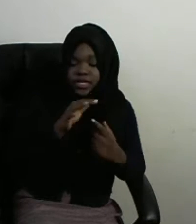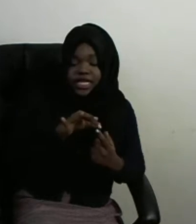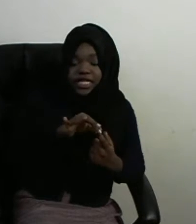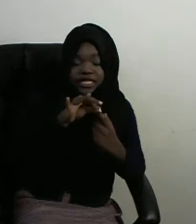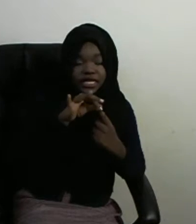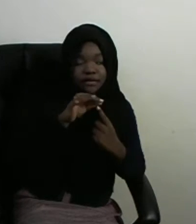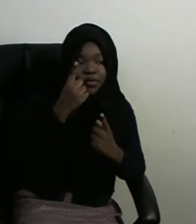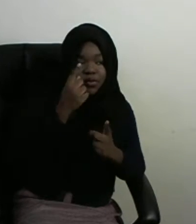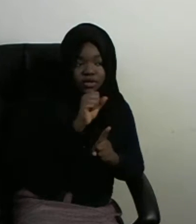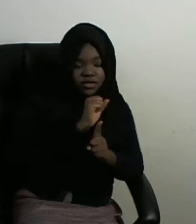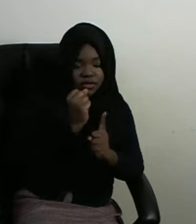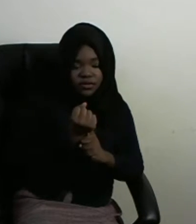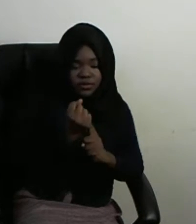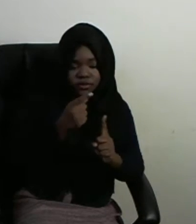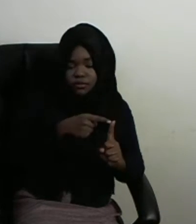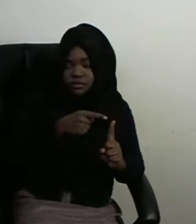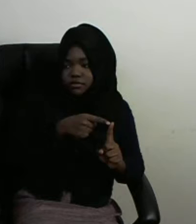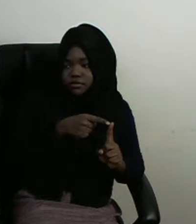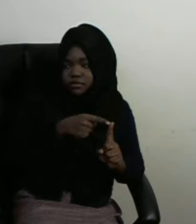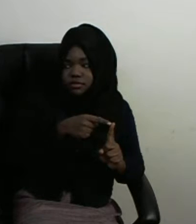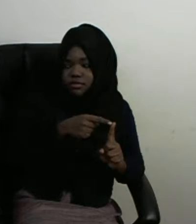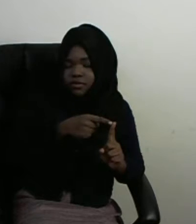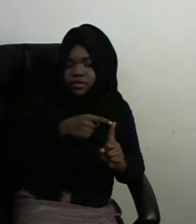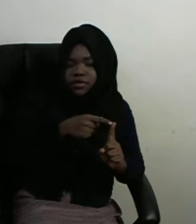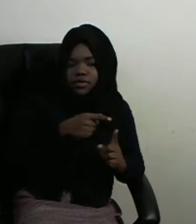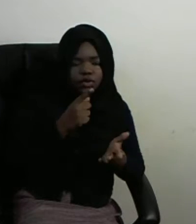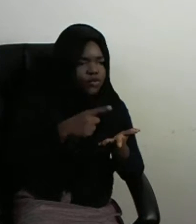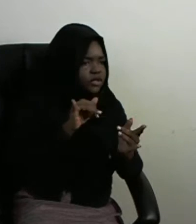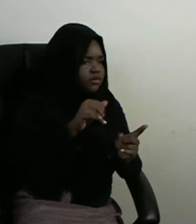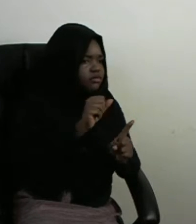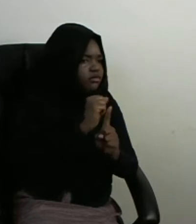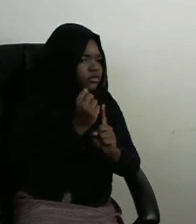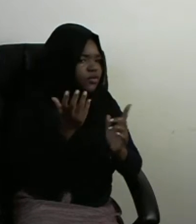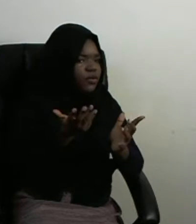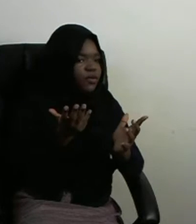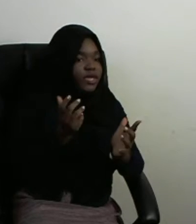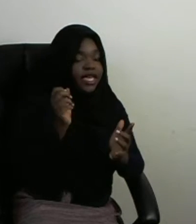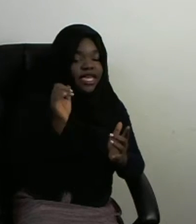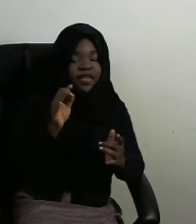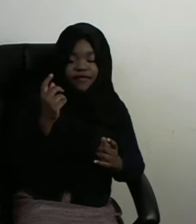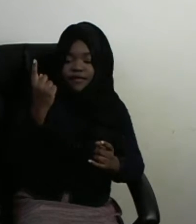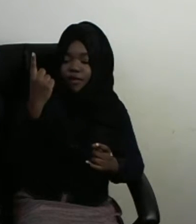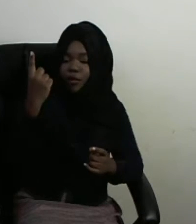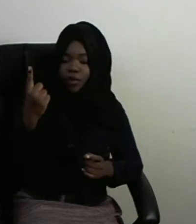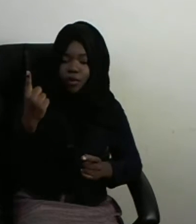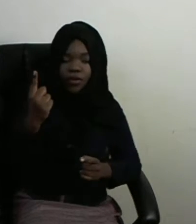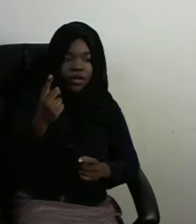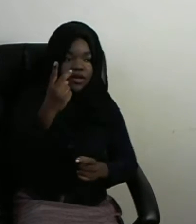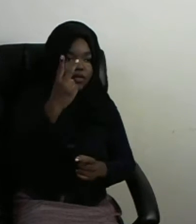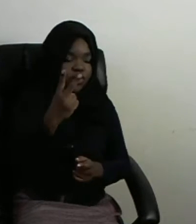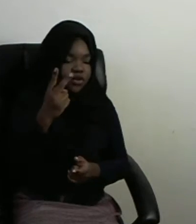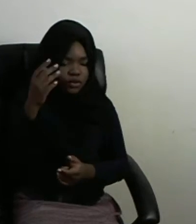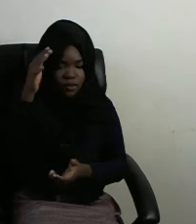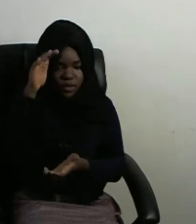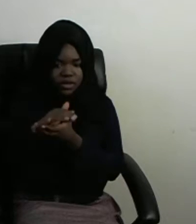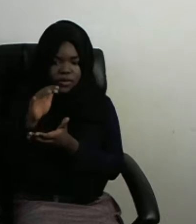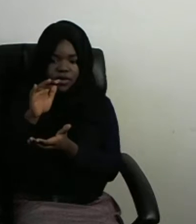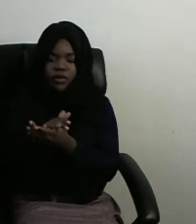except in one case. What is this one case? If one of the two